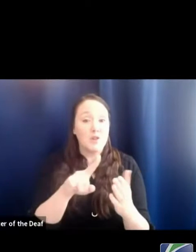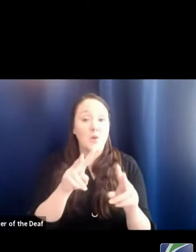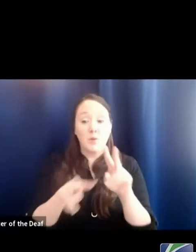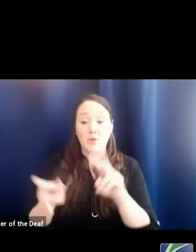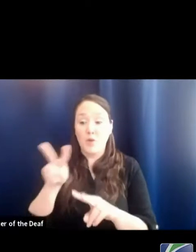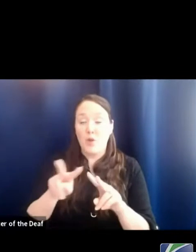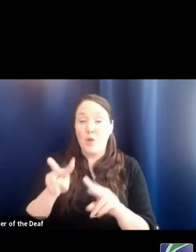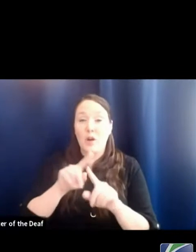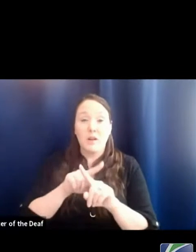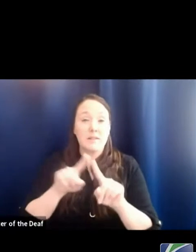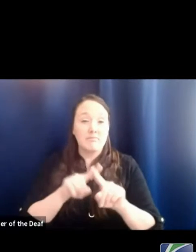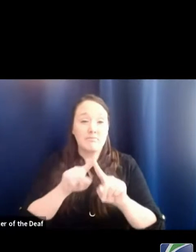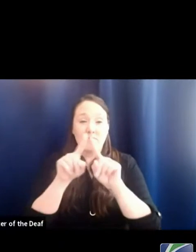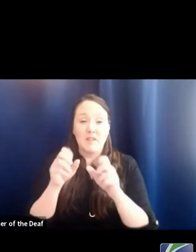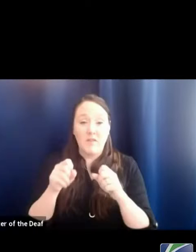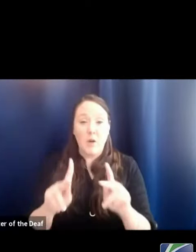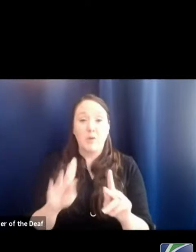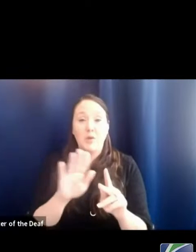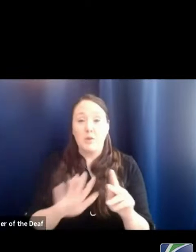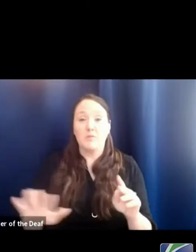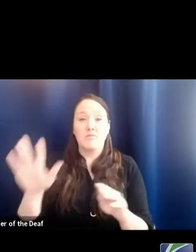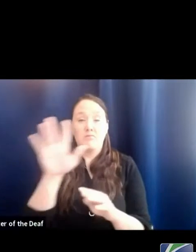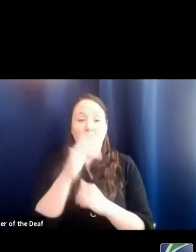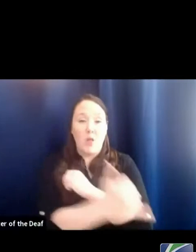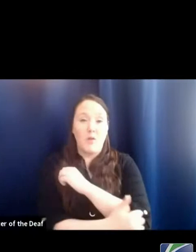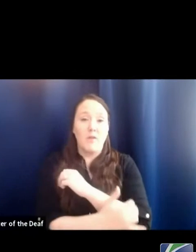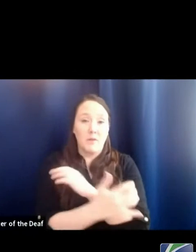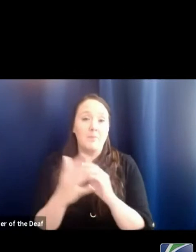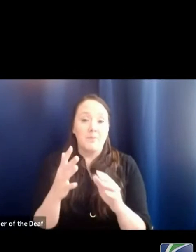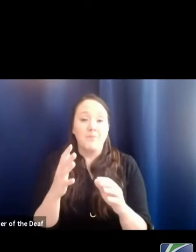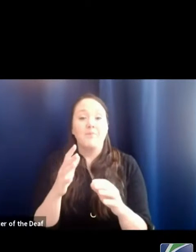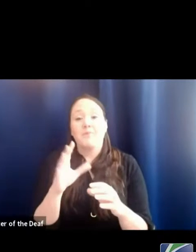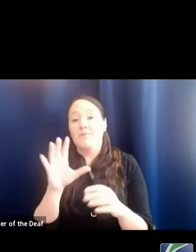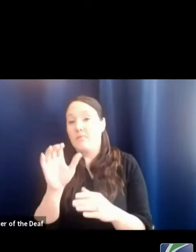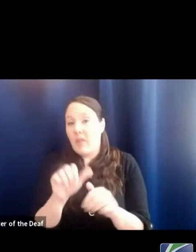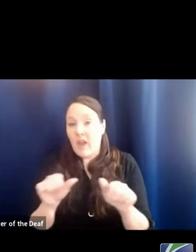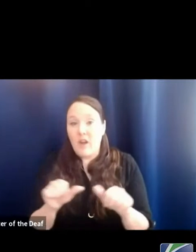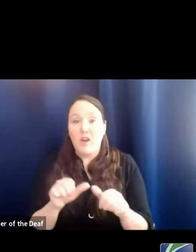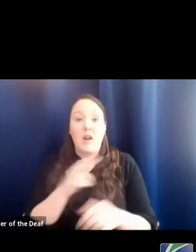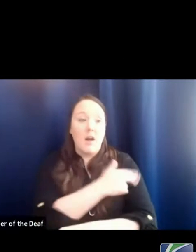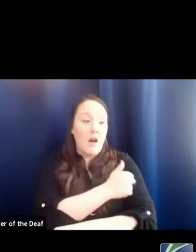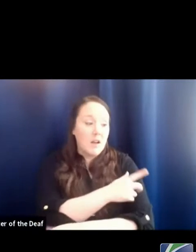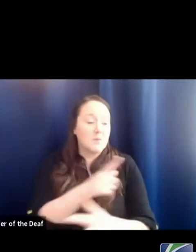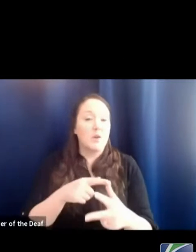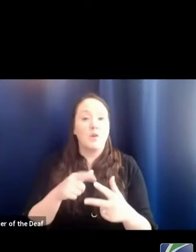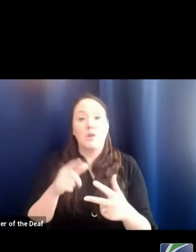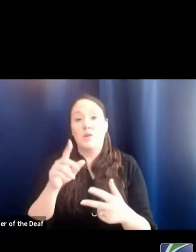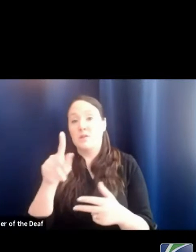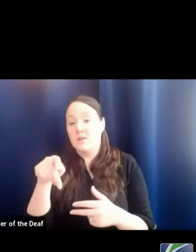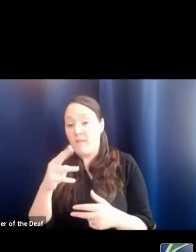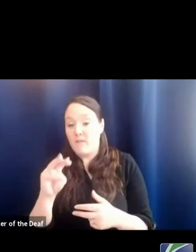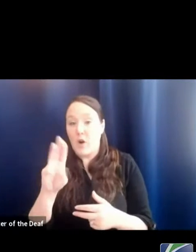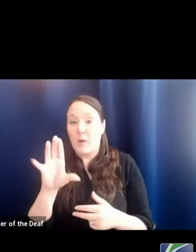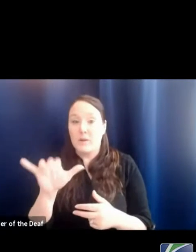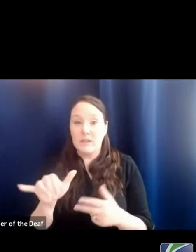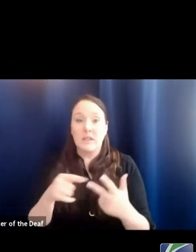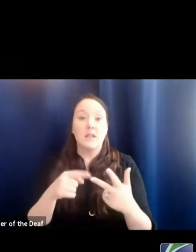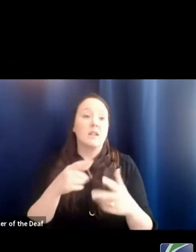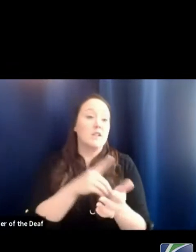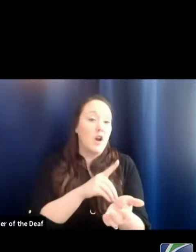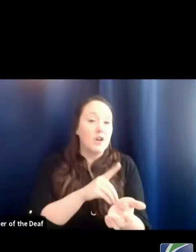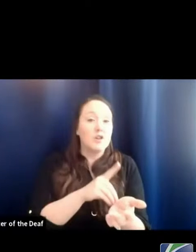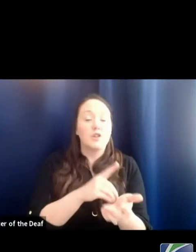the opportunities across our area, whether that's at hospitals, pharmacies, health departments, or medical providers' offices.